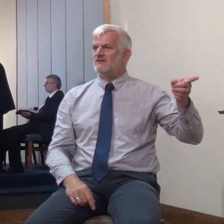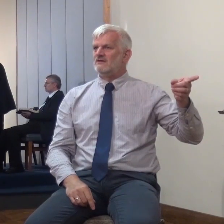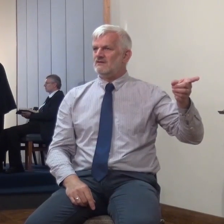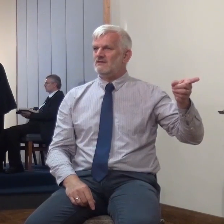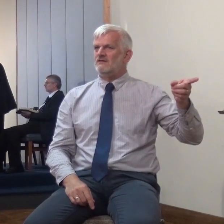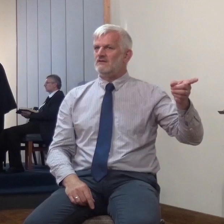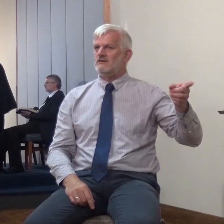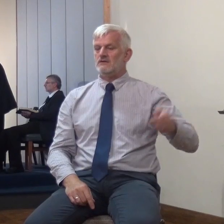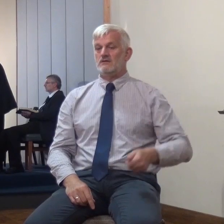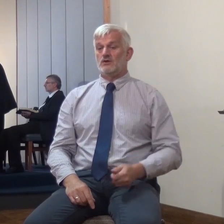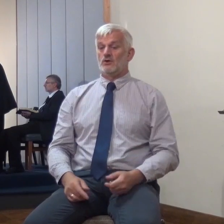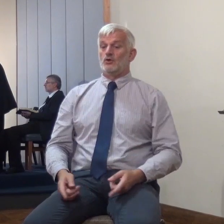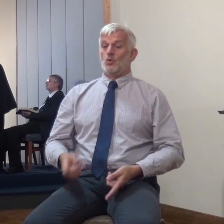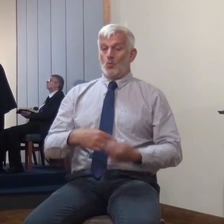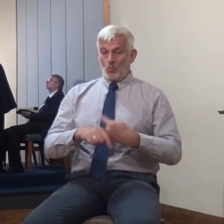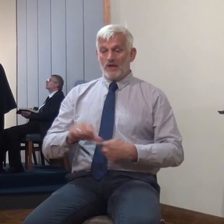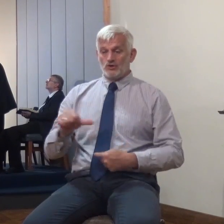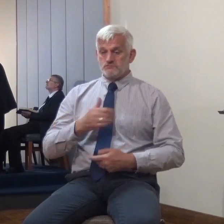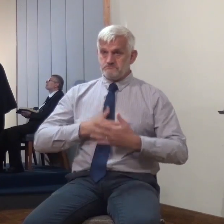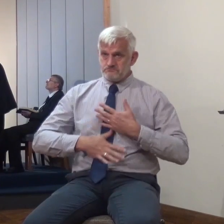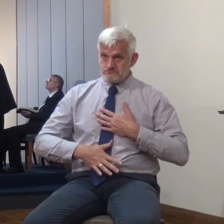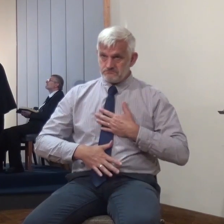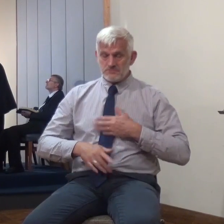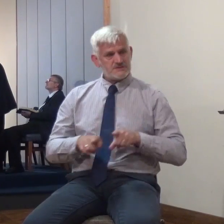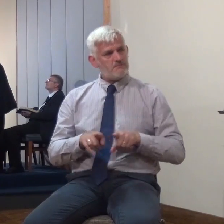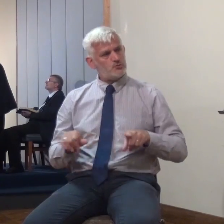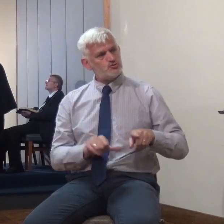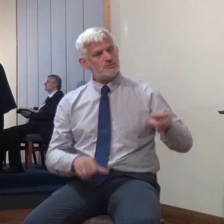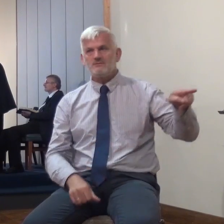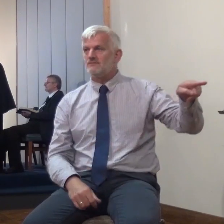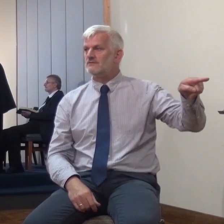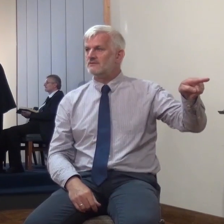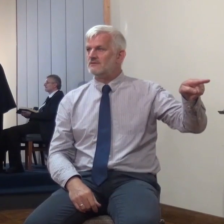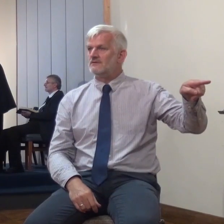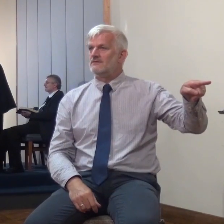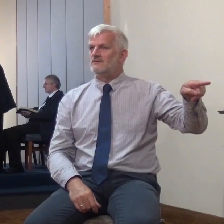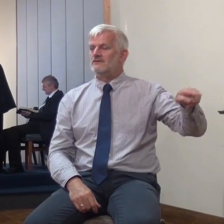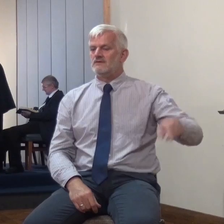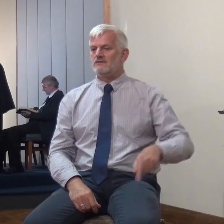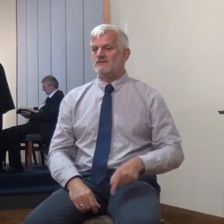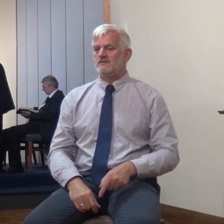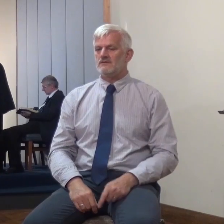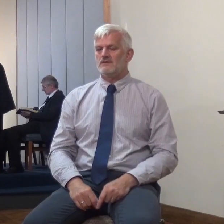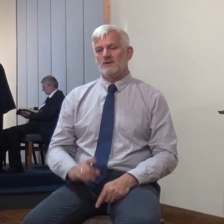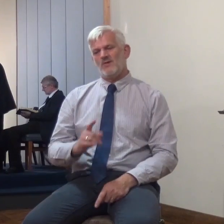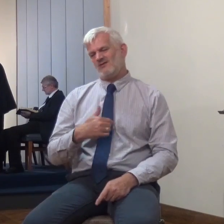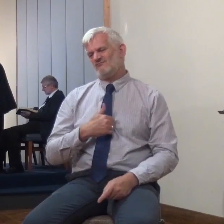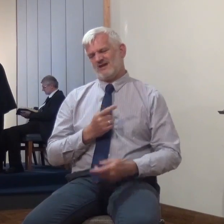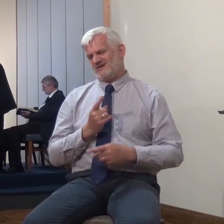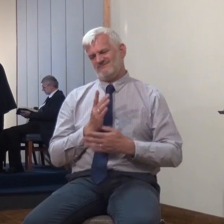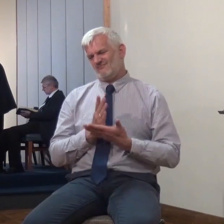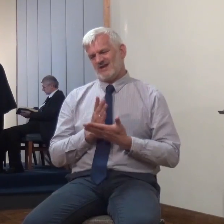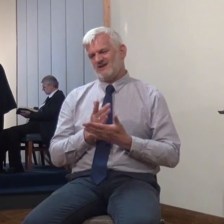weak. Howbeit, whereinsoever any is bold, I speak foolishly.